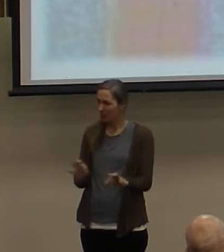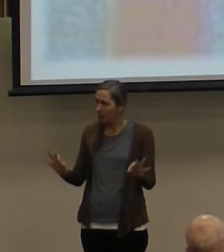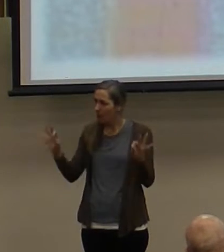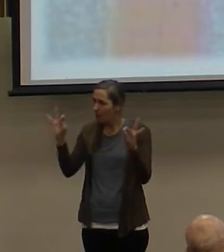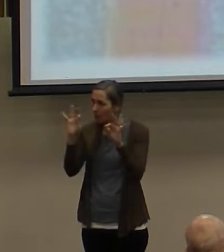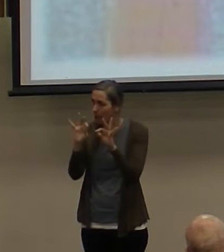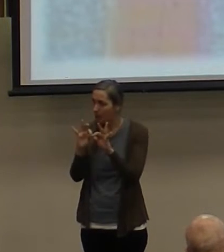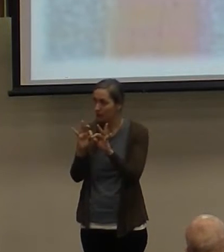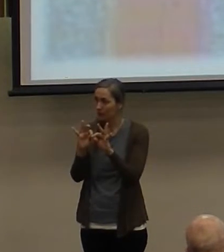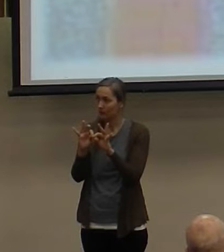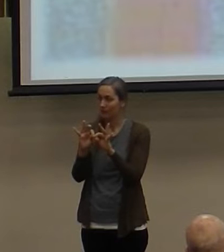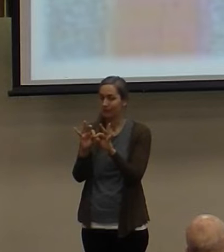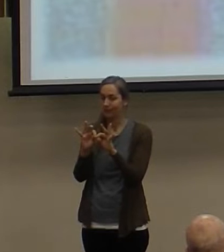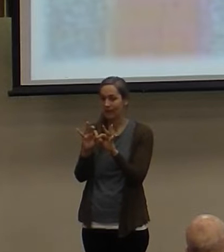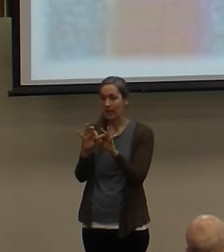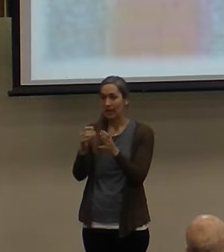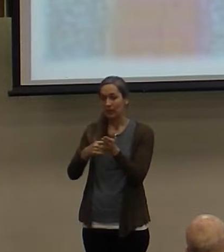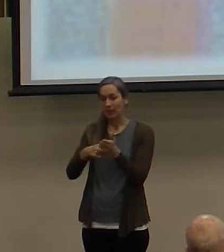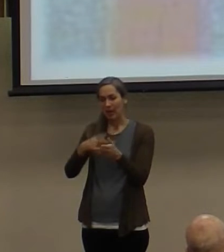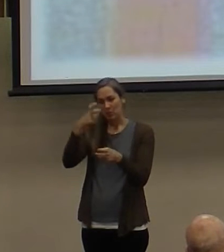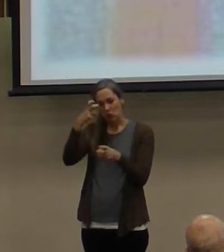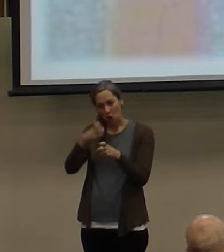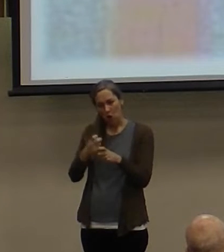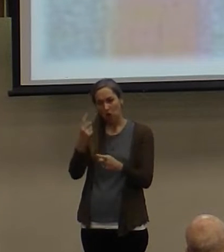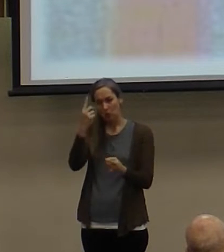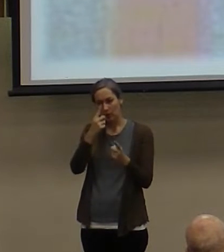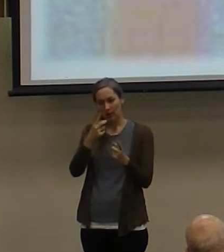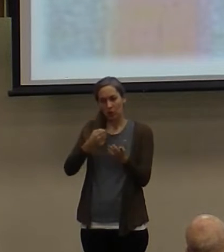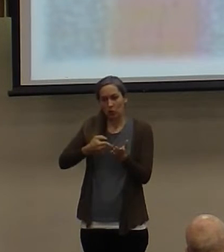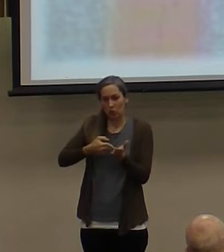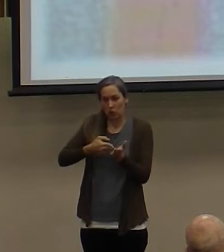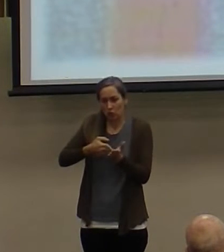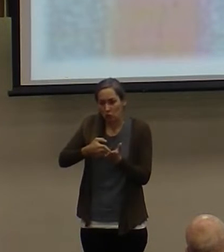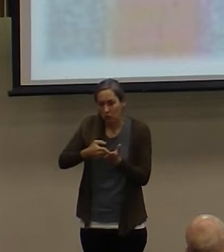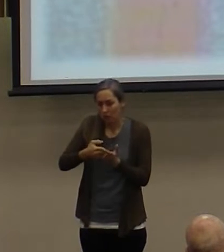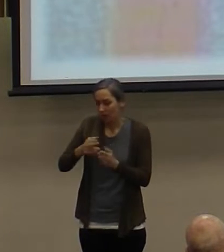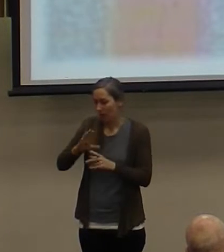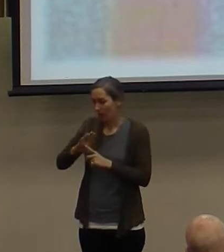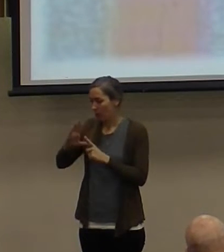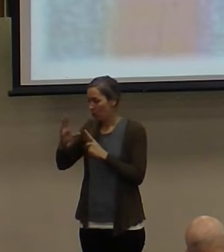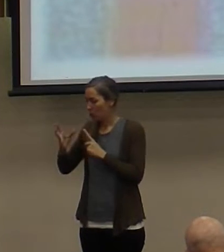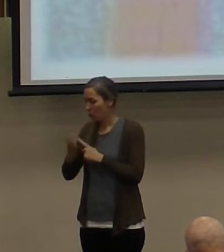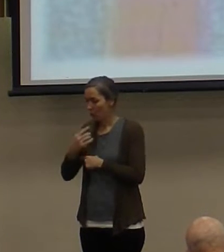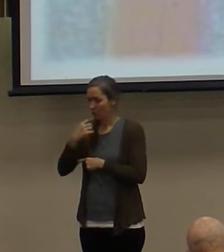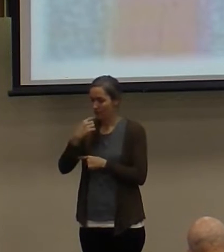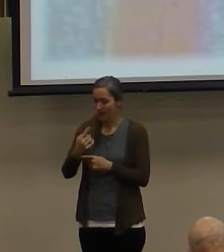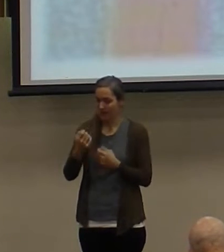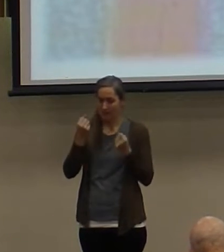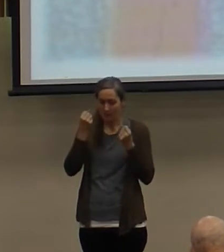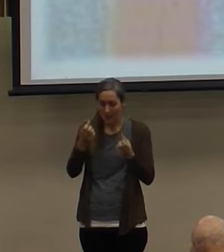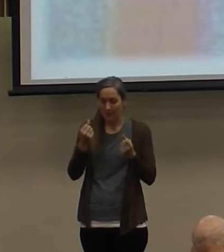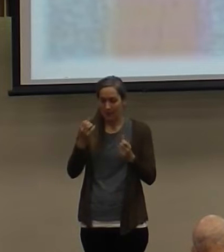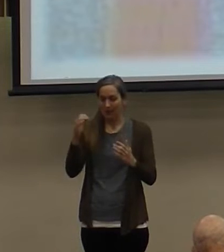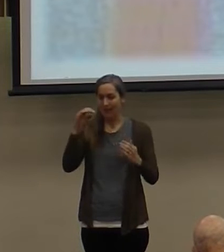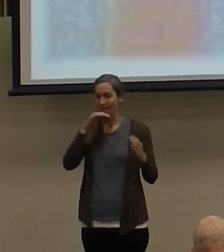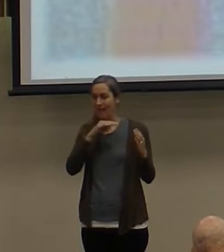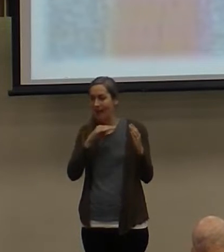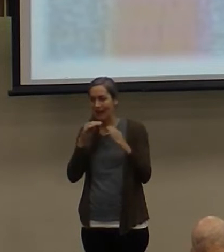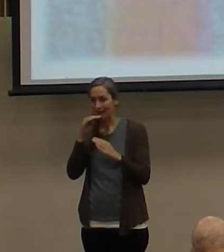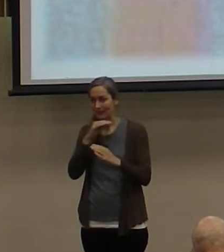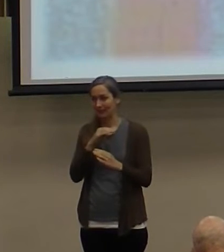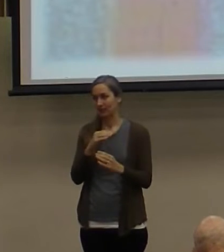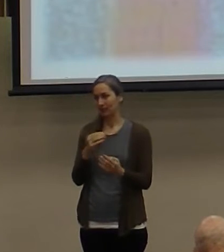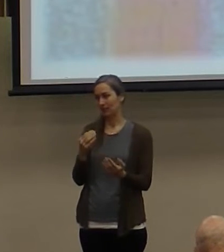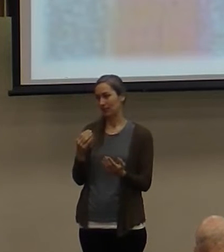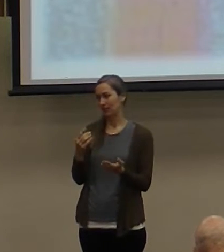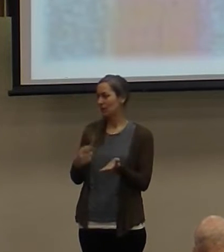not always easy to think truthfully, is it? In a culture that tells us all the time all these untruths and is dominated by that. But